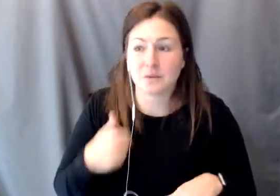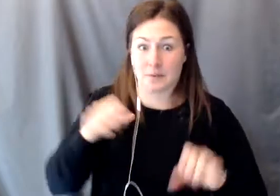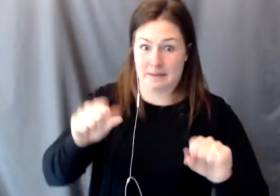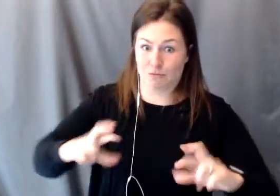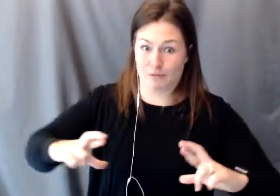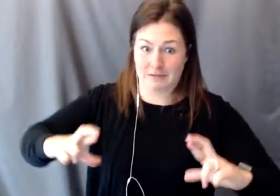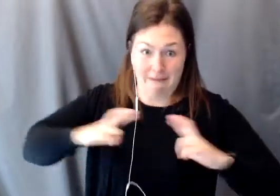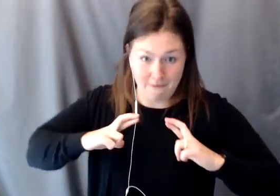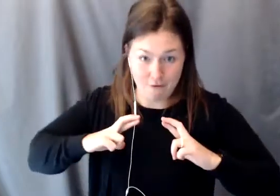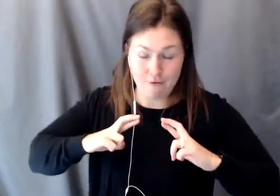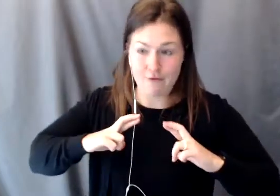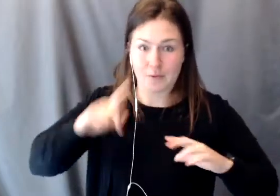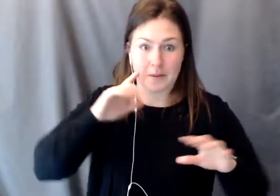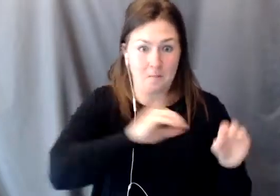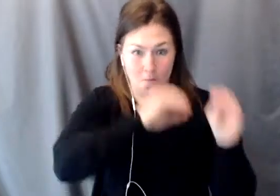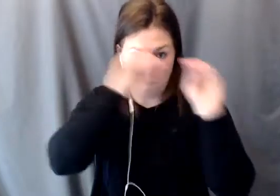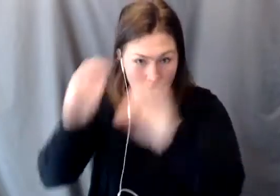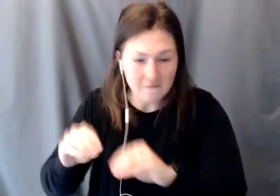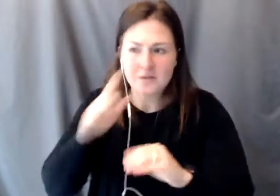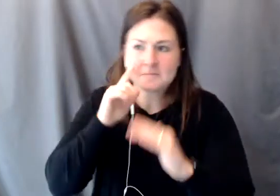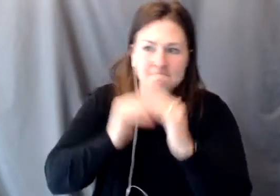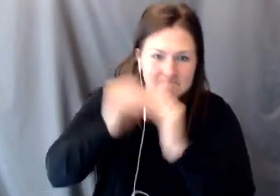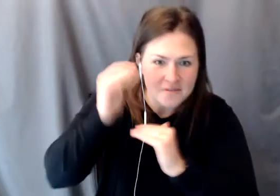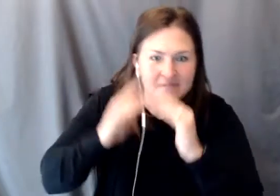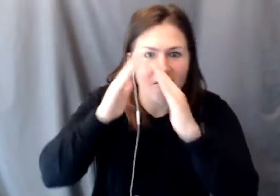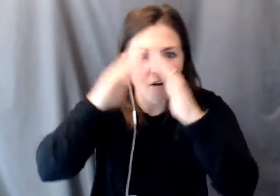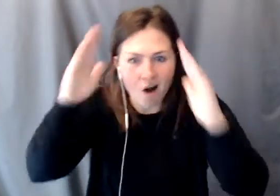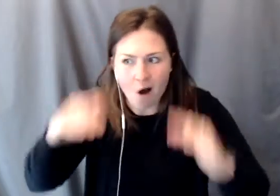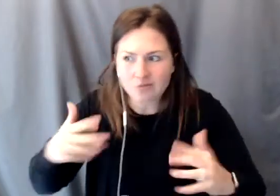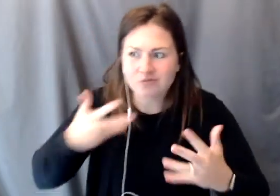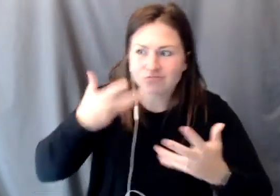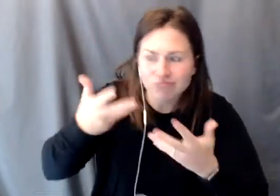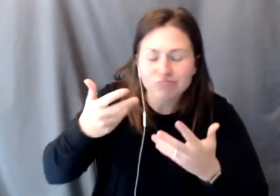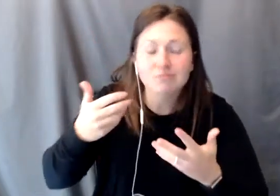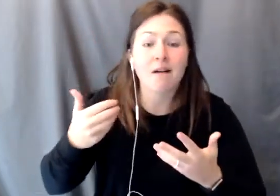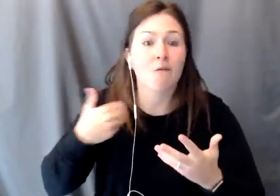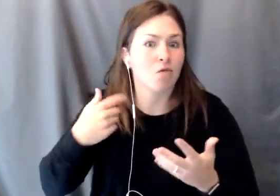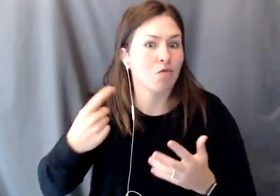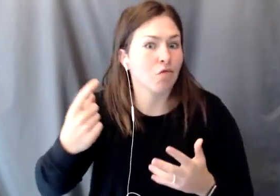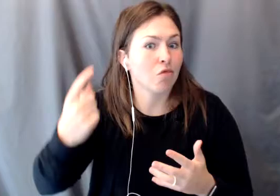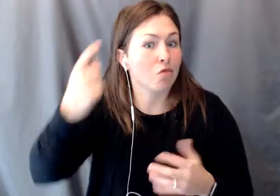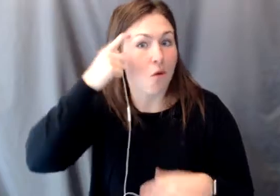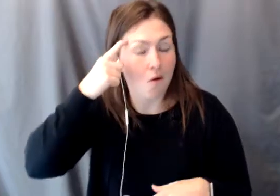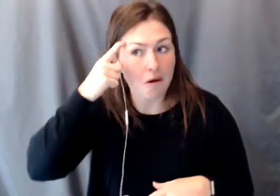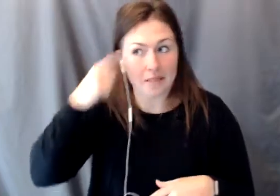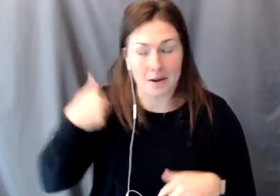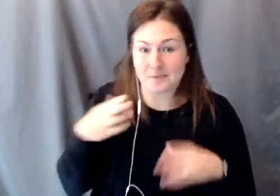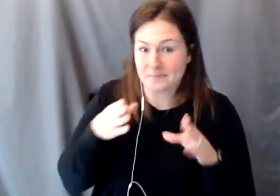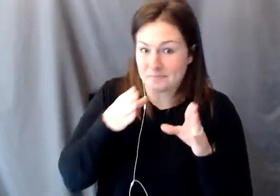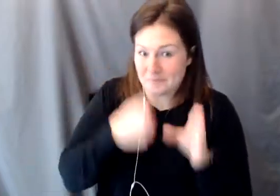we started building a house. And I thought, again, I was prepared and I was ready. I mean, I had it